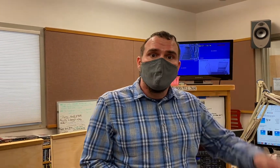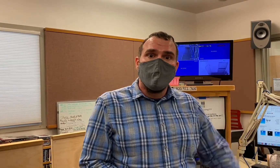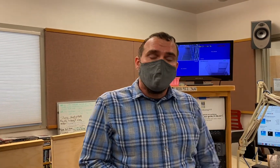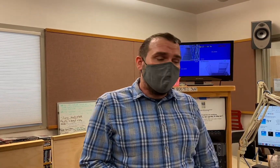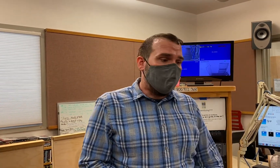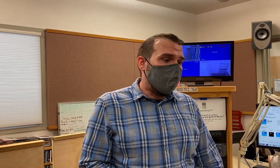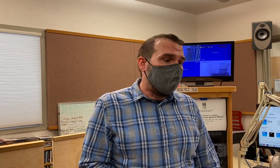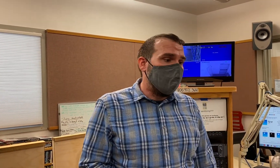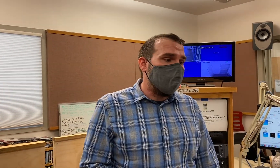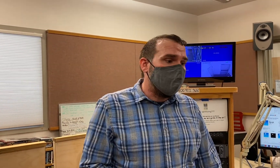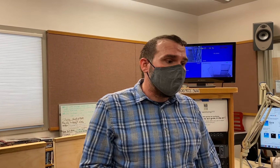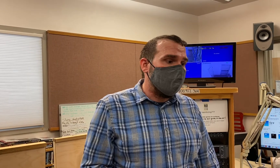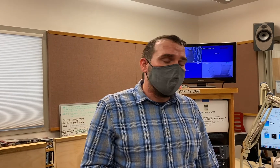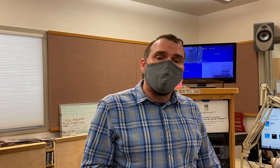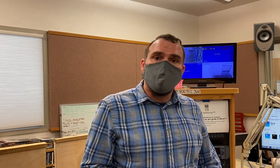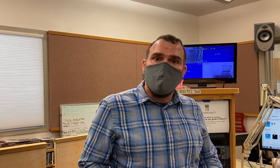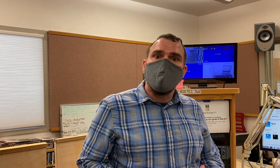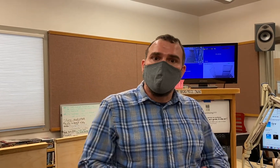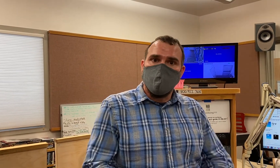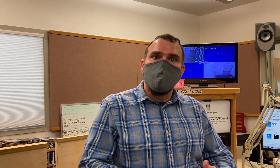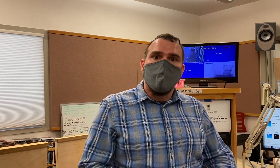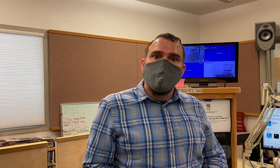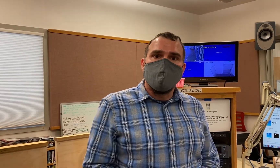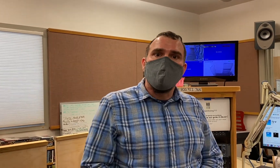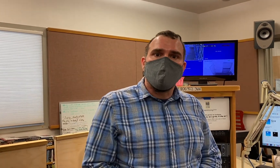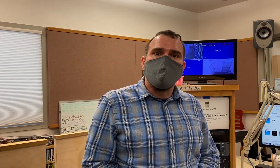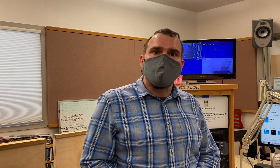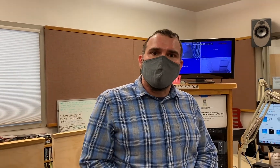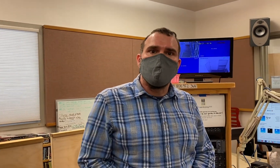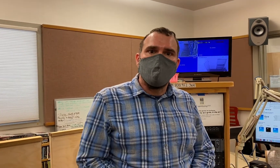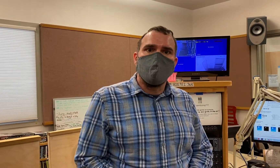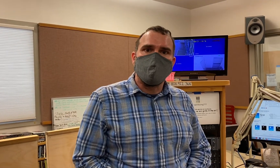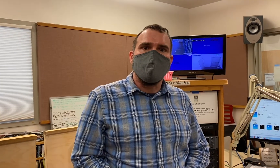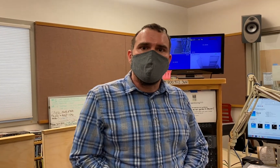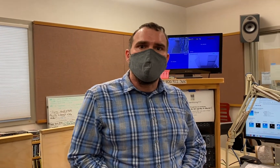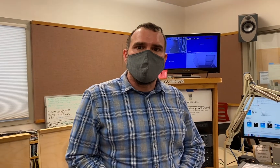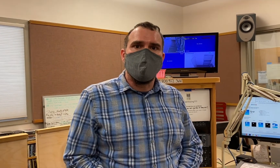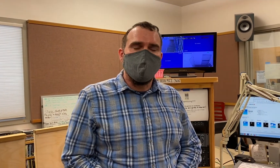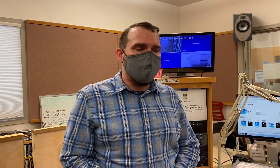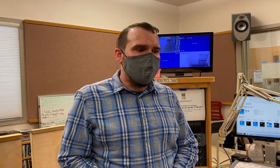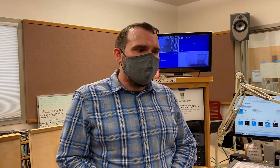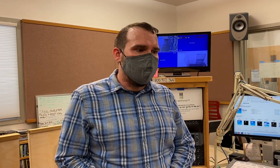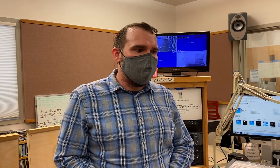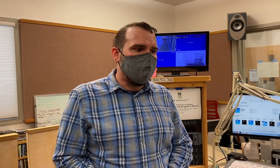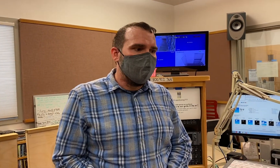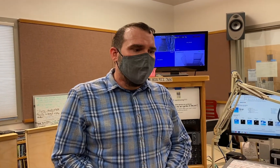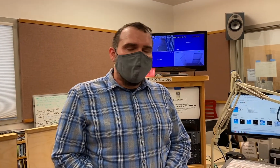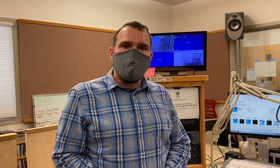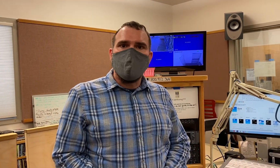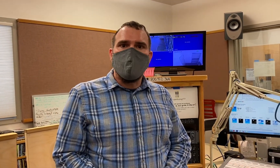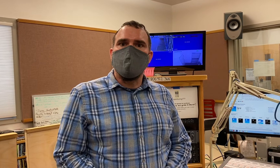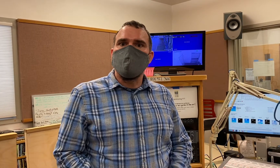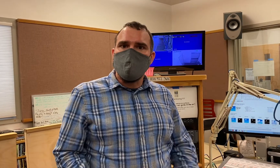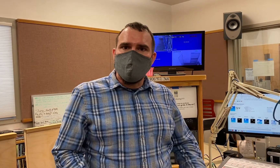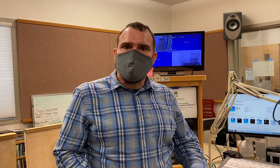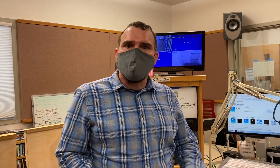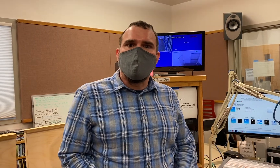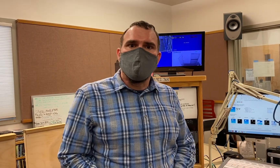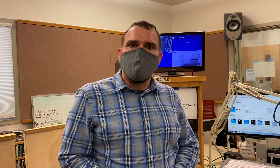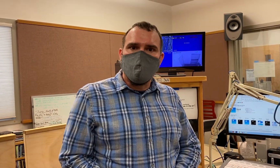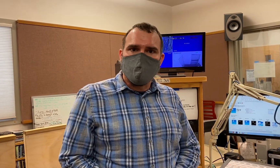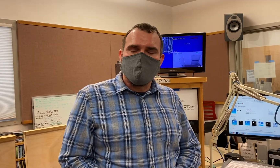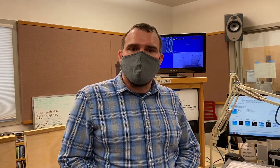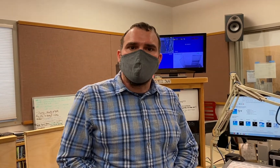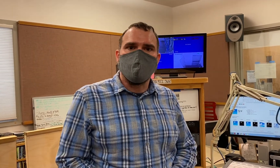podcasts. They might have a more narrow focus on the things that they feature, and maybe if you're a fan of a TV